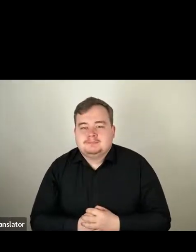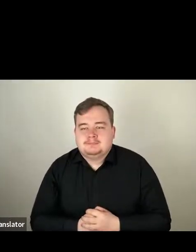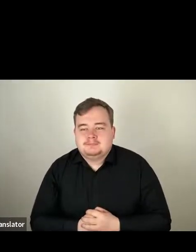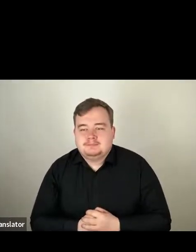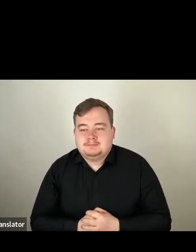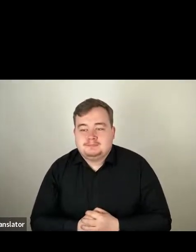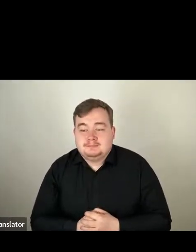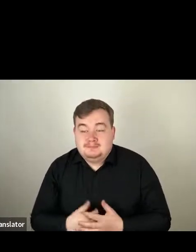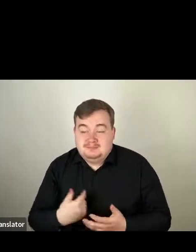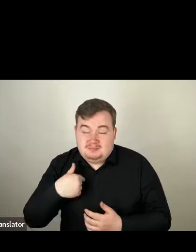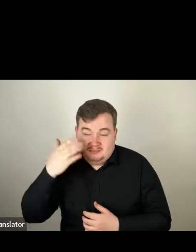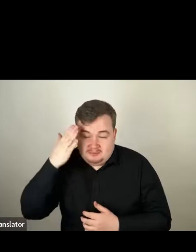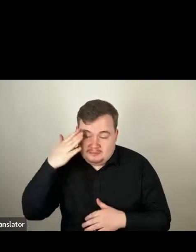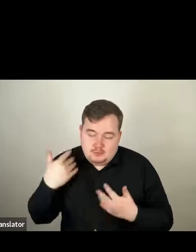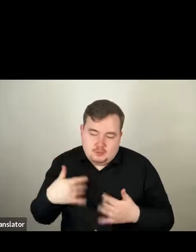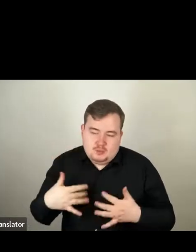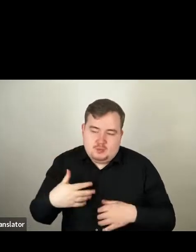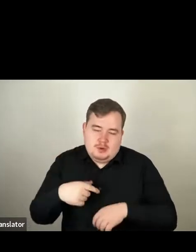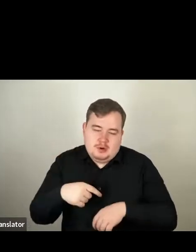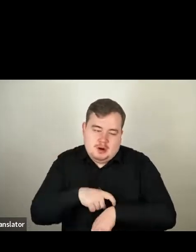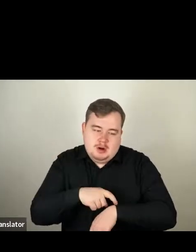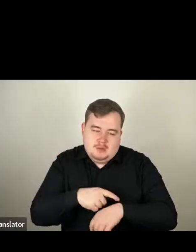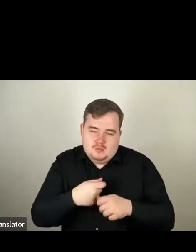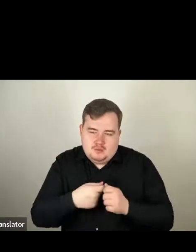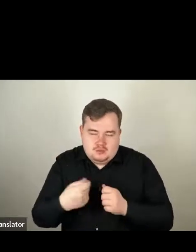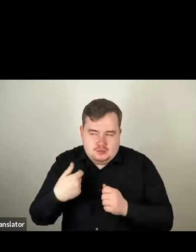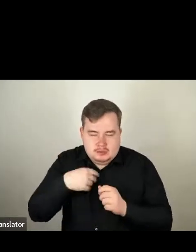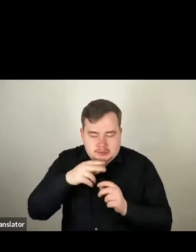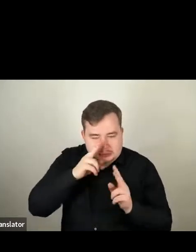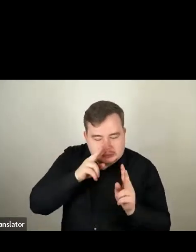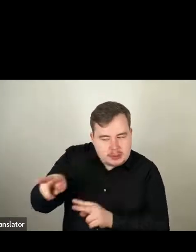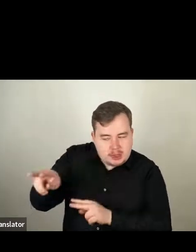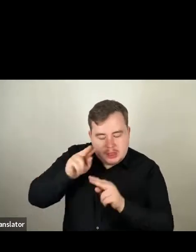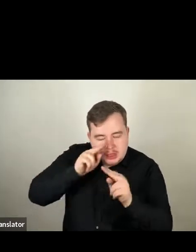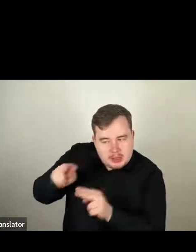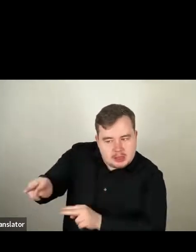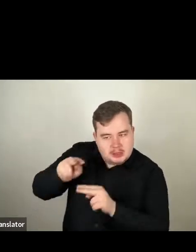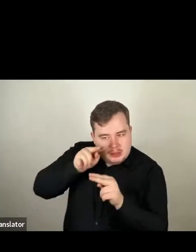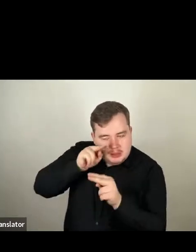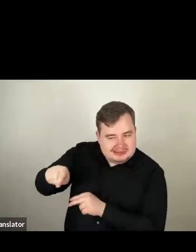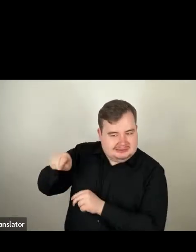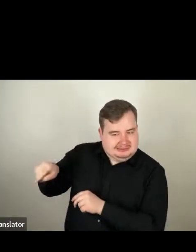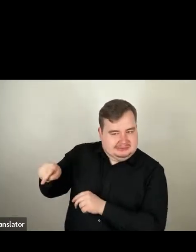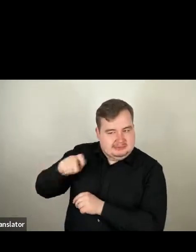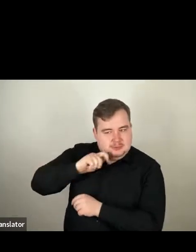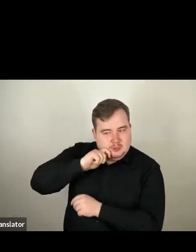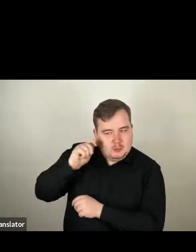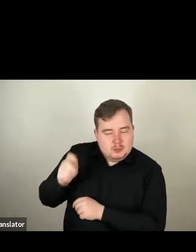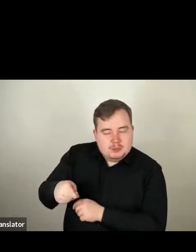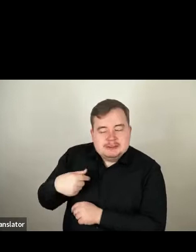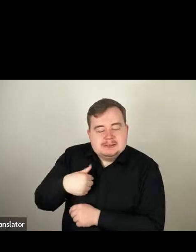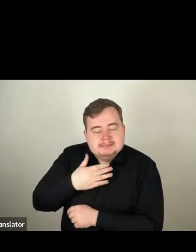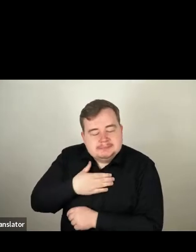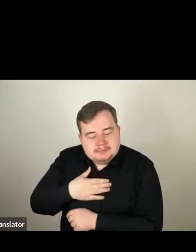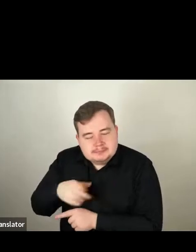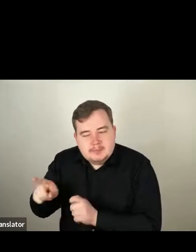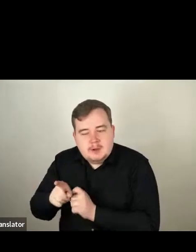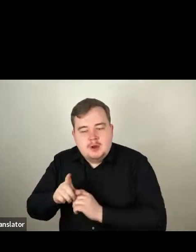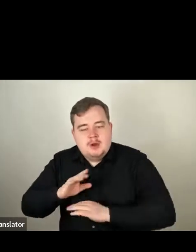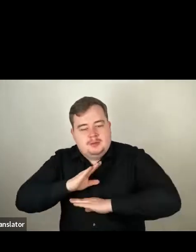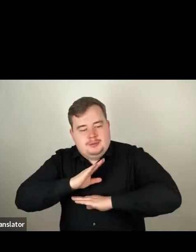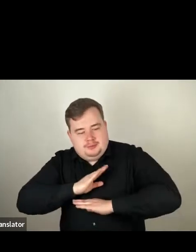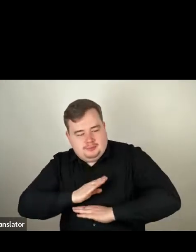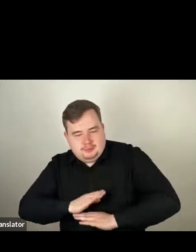time focused very much in support of peace building, and we have also taking steps